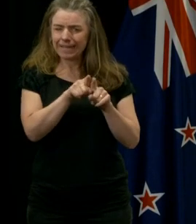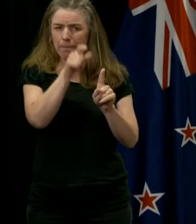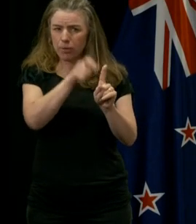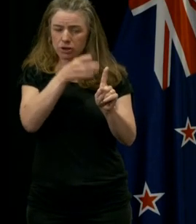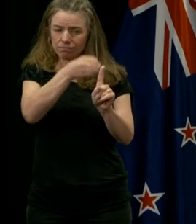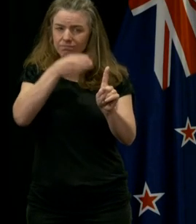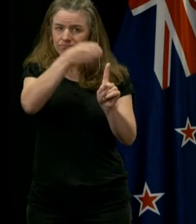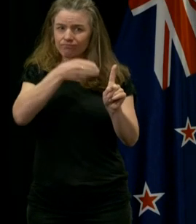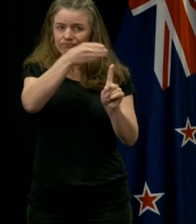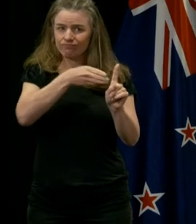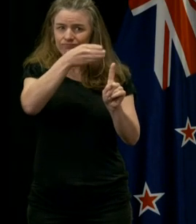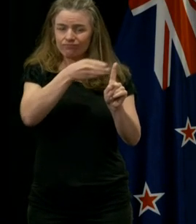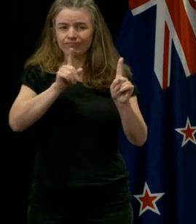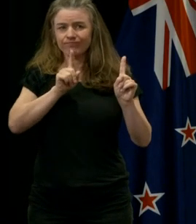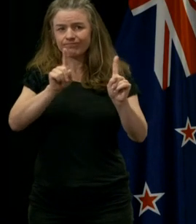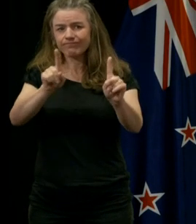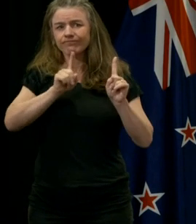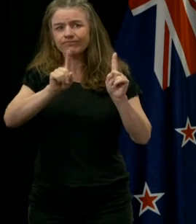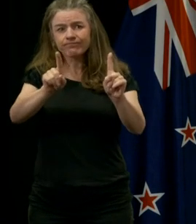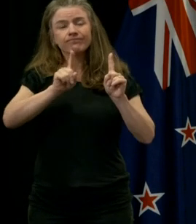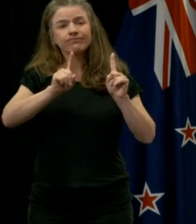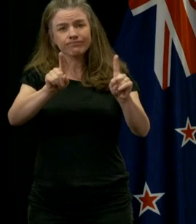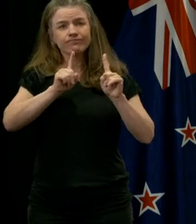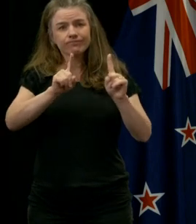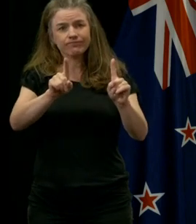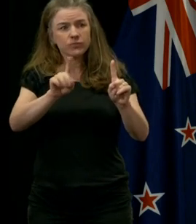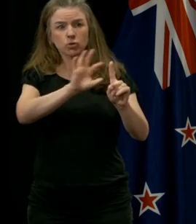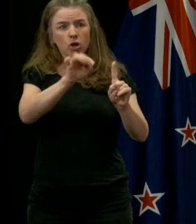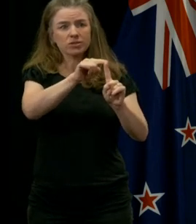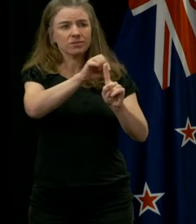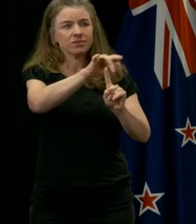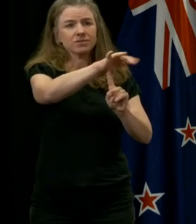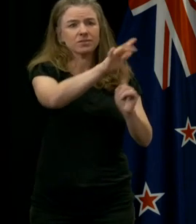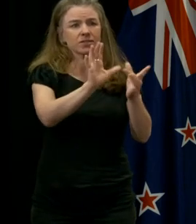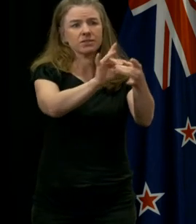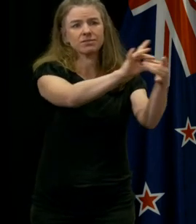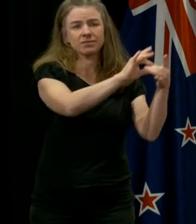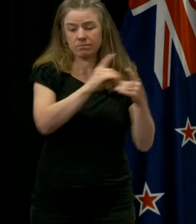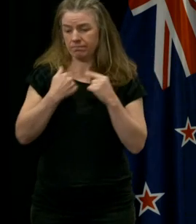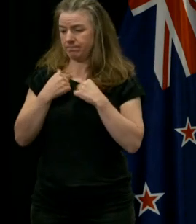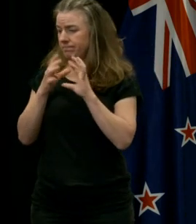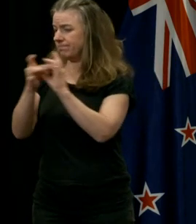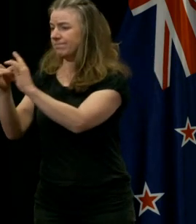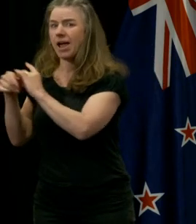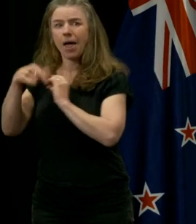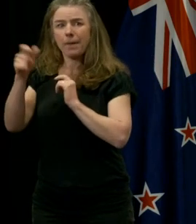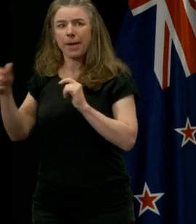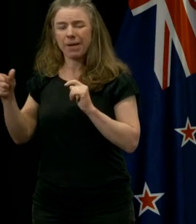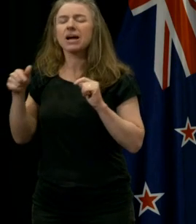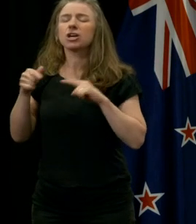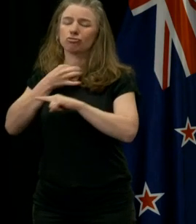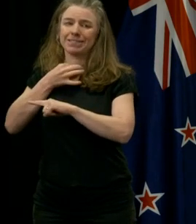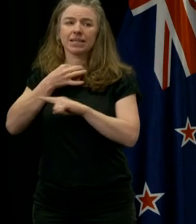to and they stay faithful to you in turn. If you have multiple contacts with others, that is where the